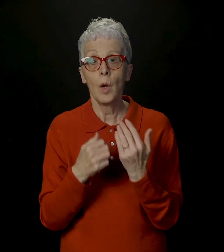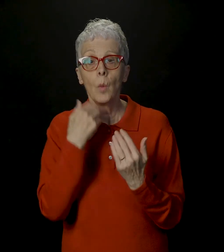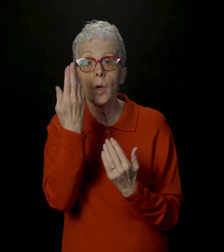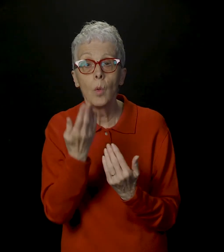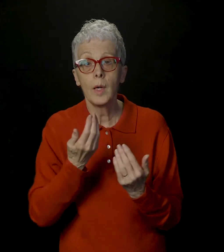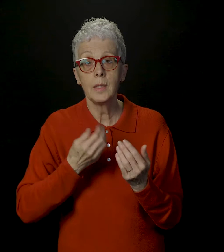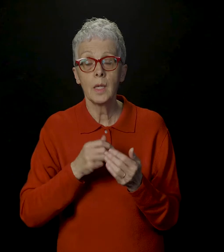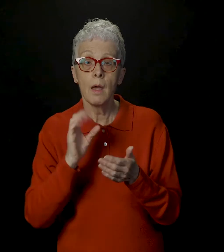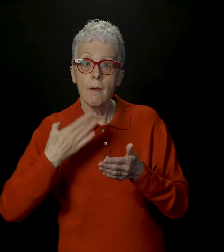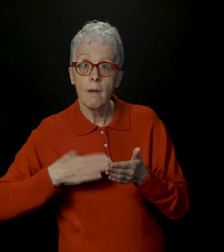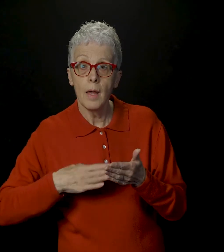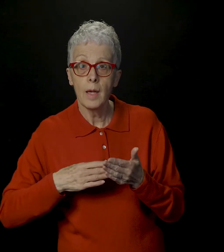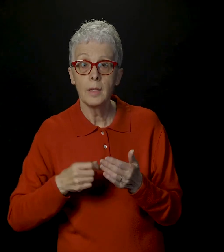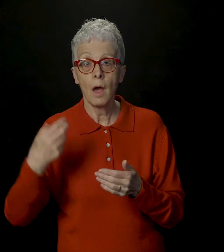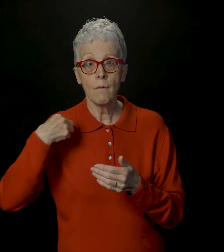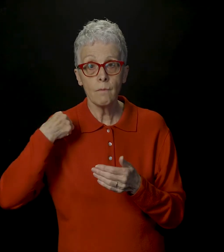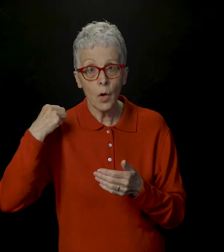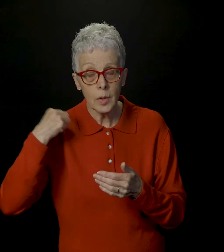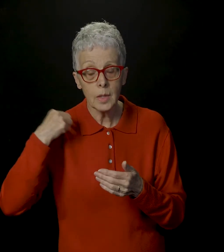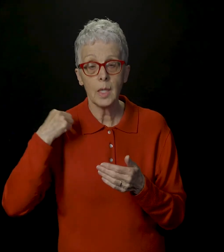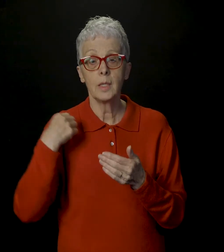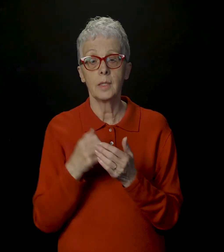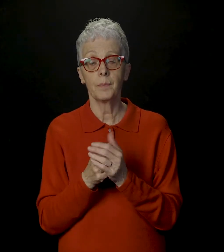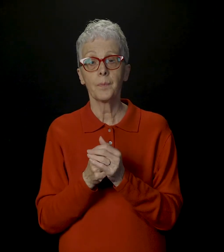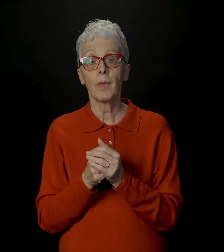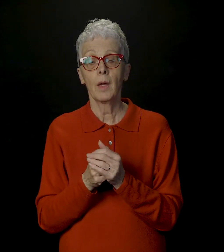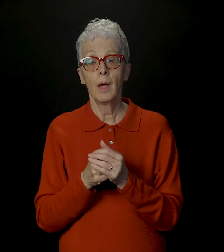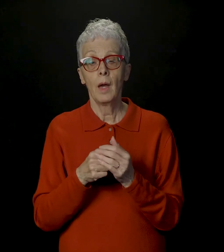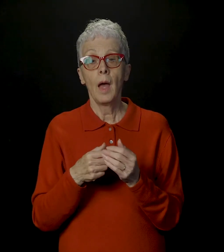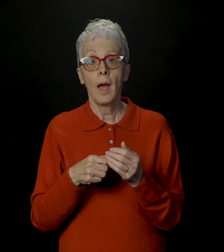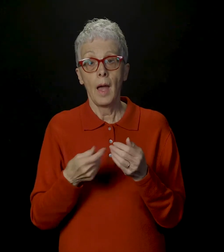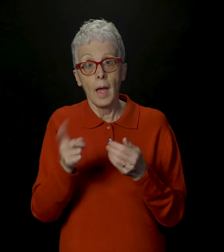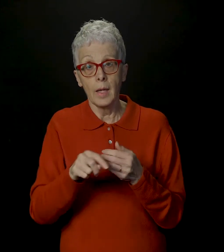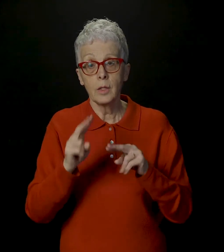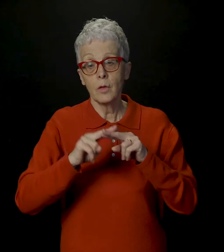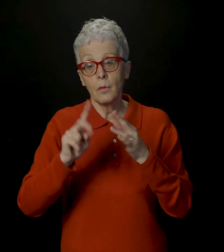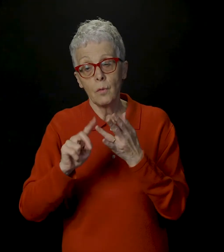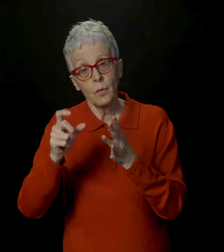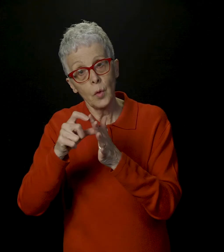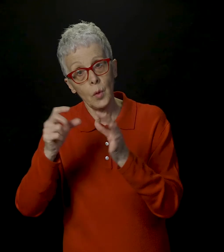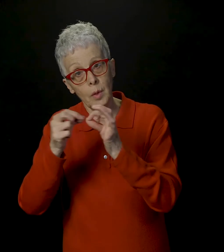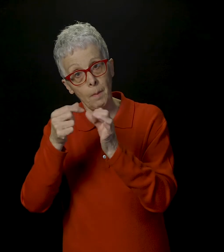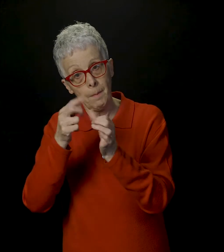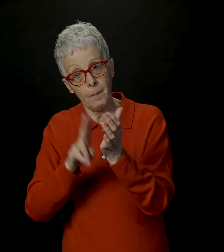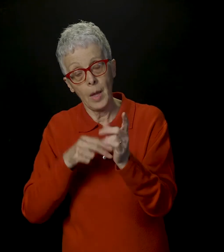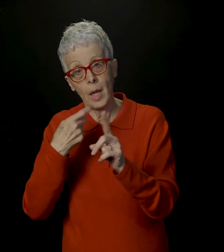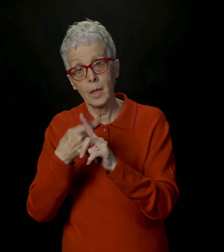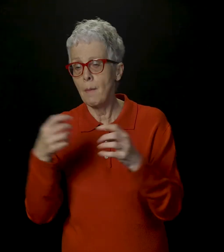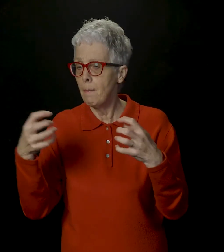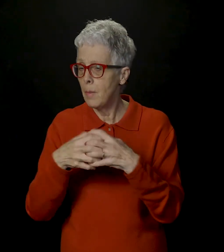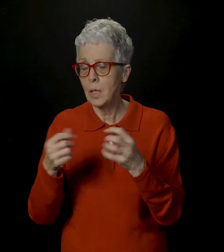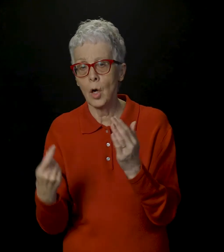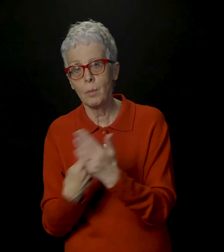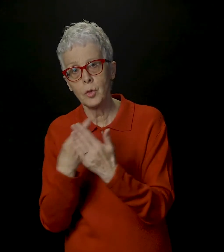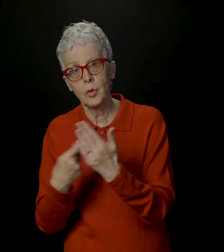For our community meal And also our food bank You can go to the website To find out more About that as well Look there's lots Of